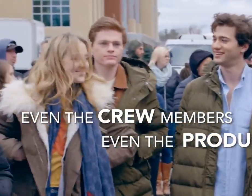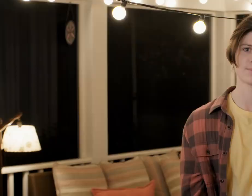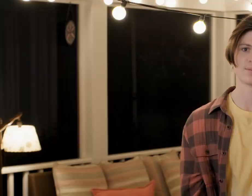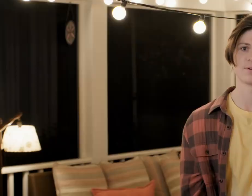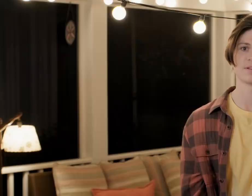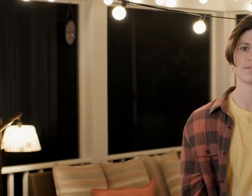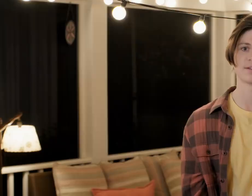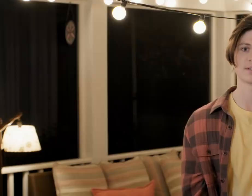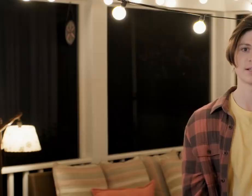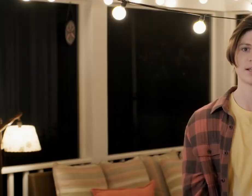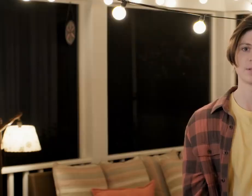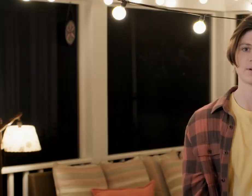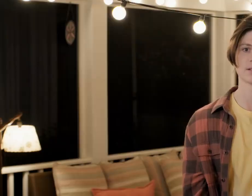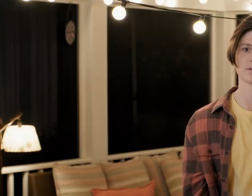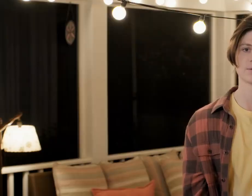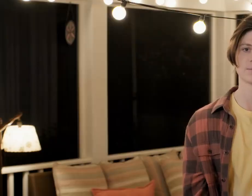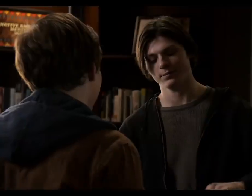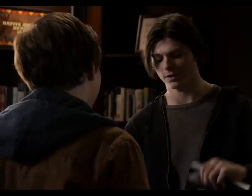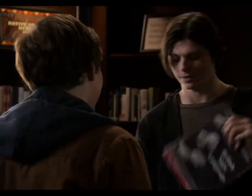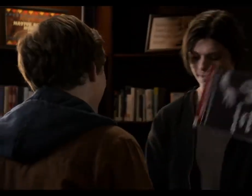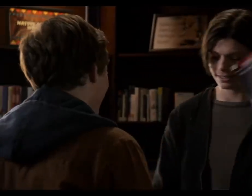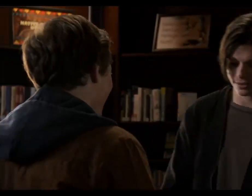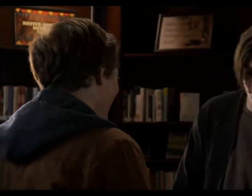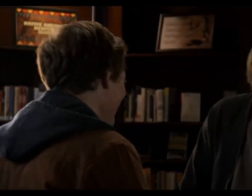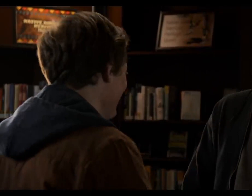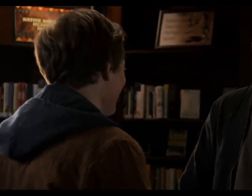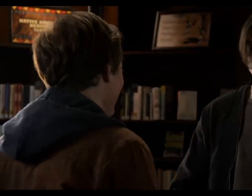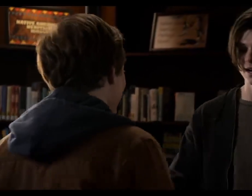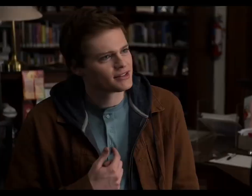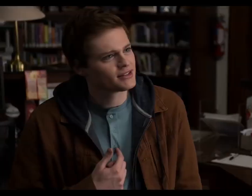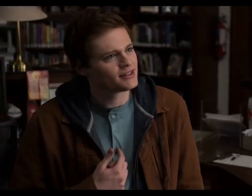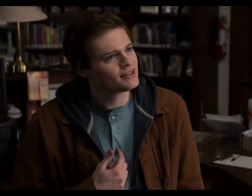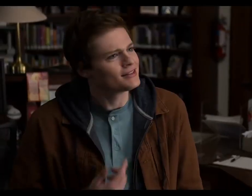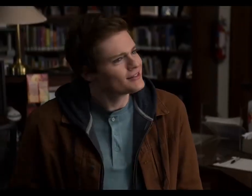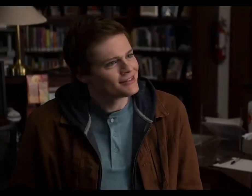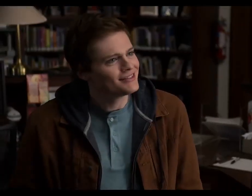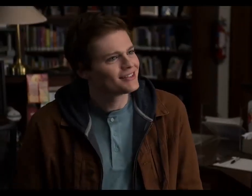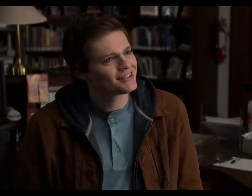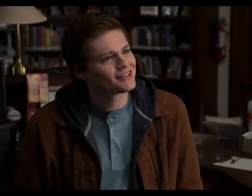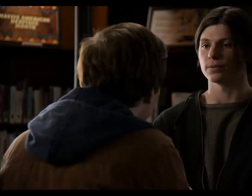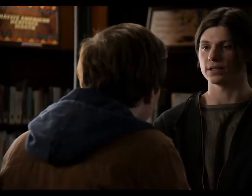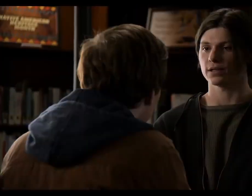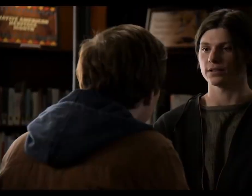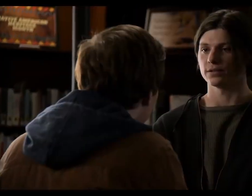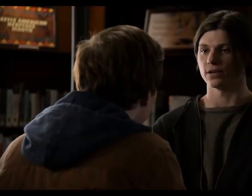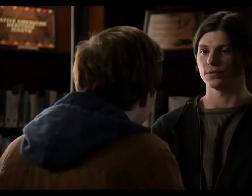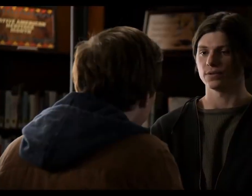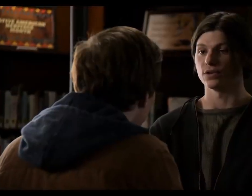One of the motivating factors that I came here, right, is to sort of try to learn and grow, and it's been amazing. I want to be able to talk to you, you know, in